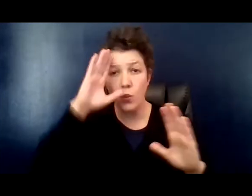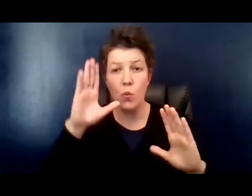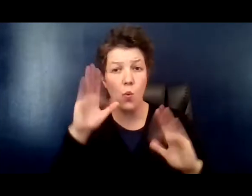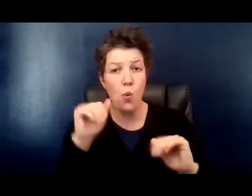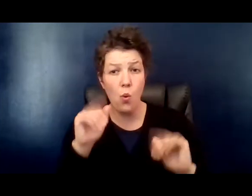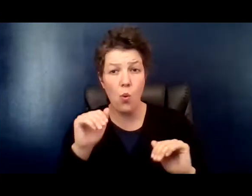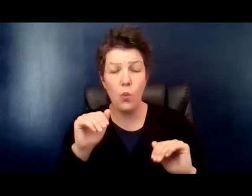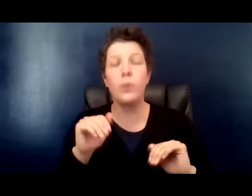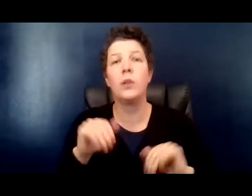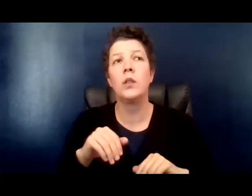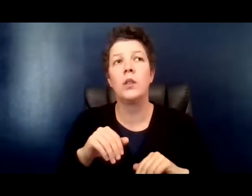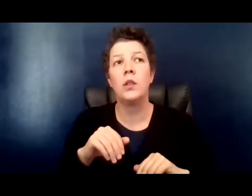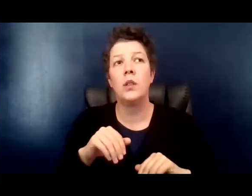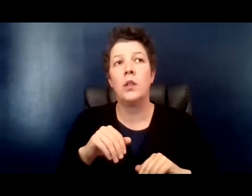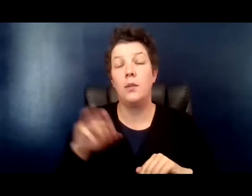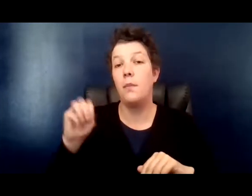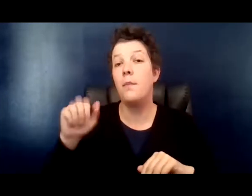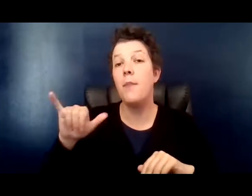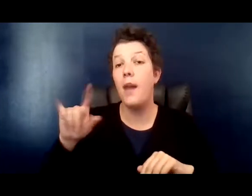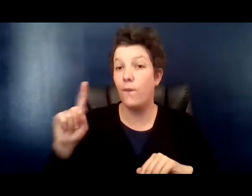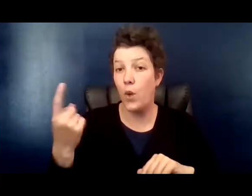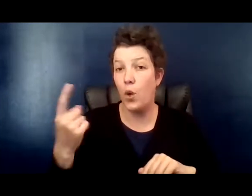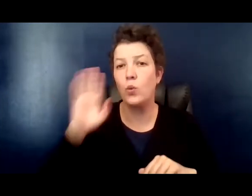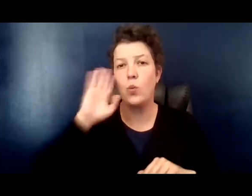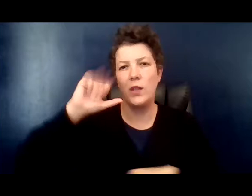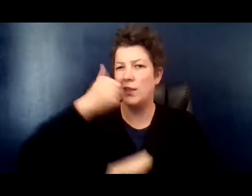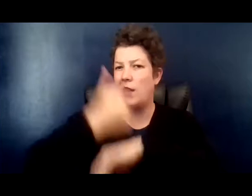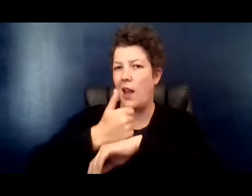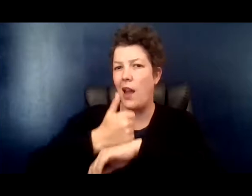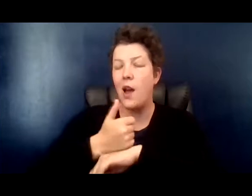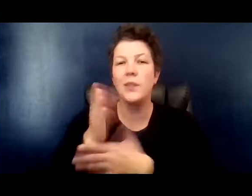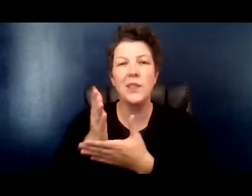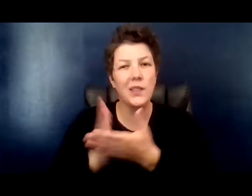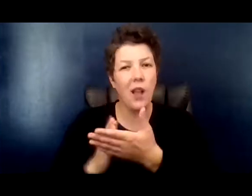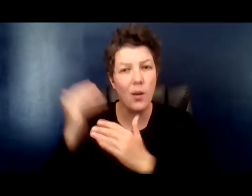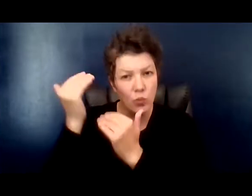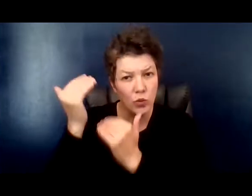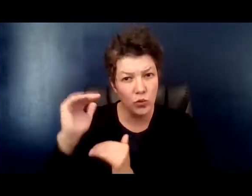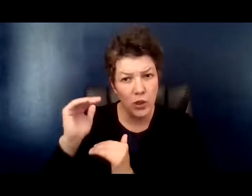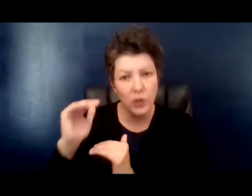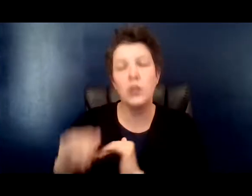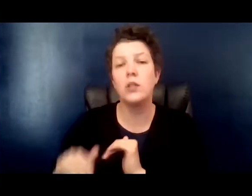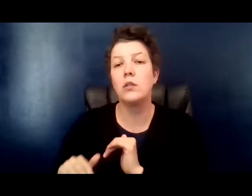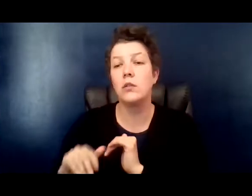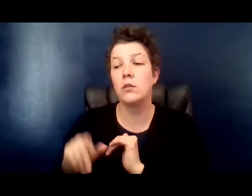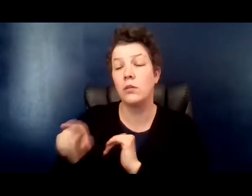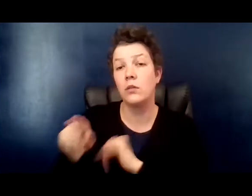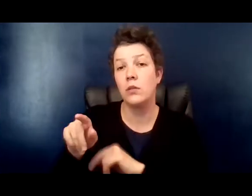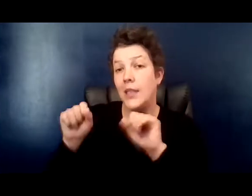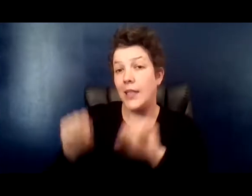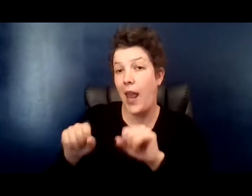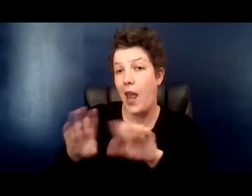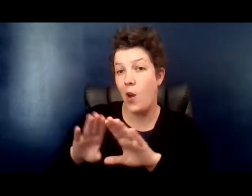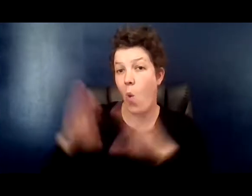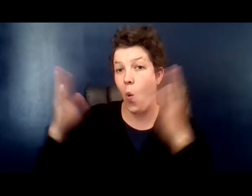see is going to be some restrictions. You know, when you open, some of the requirements with a lot of emphasis